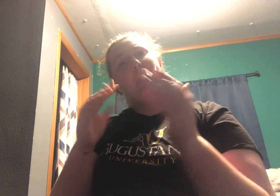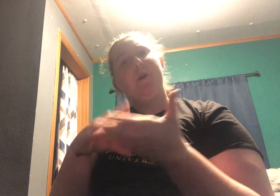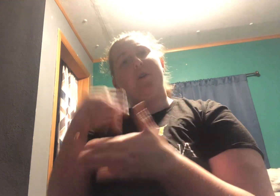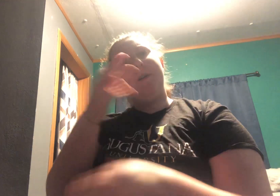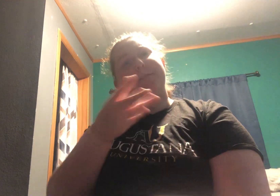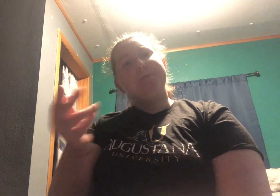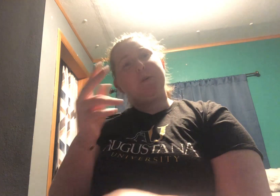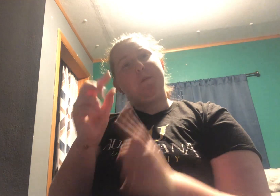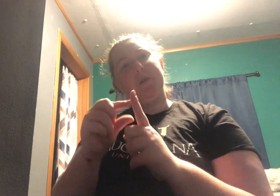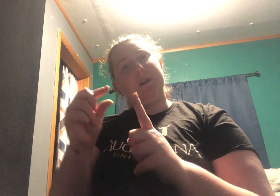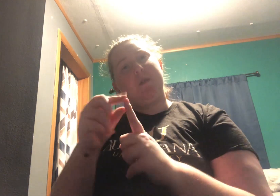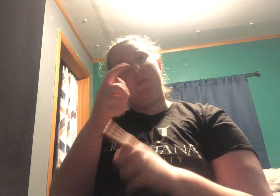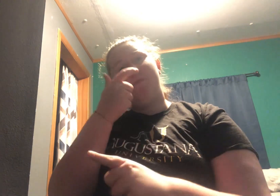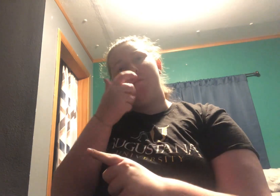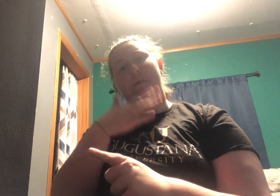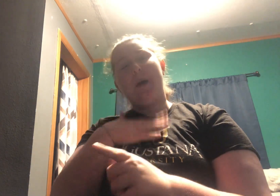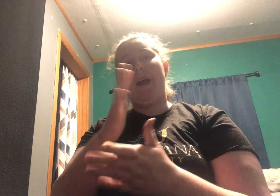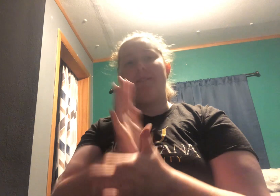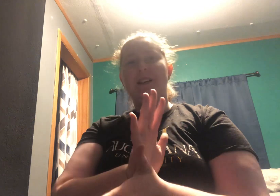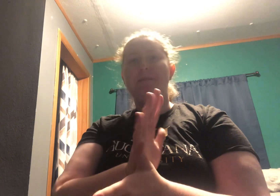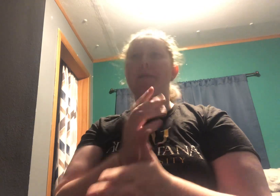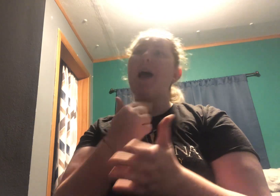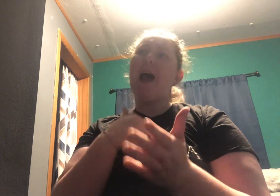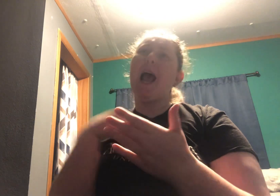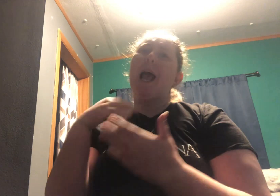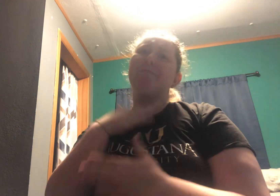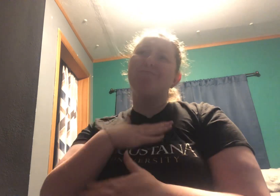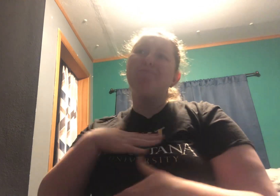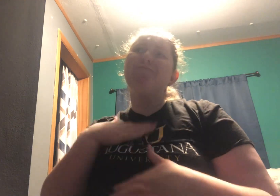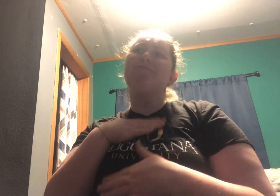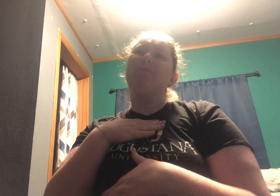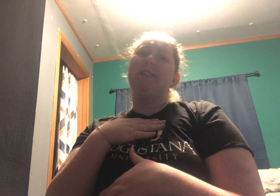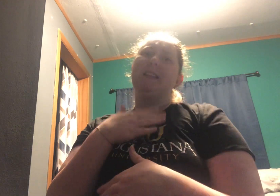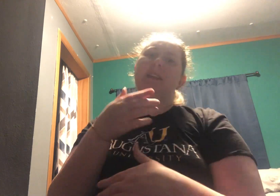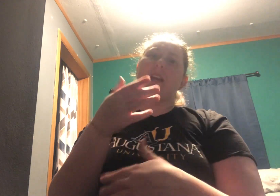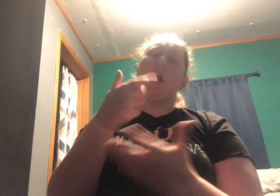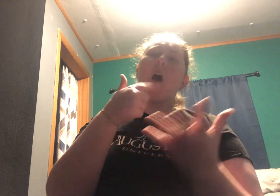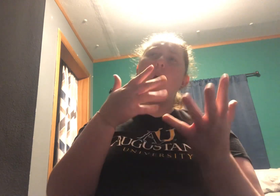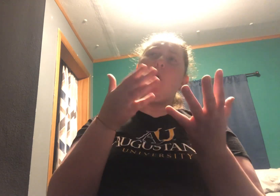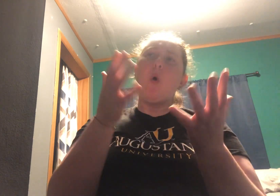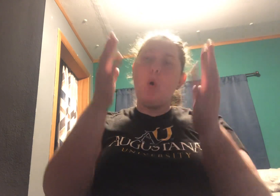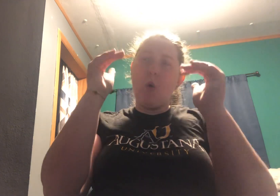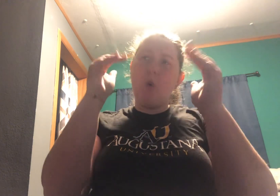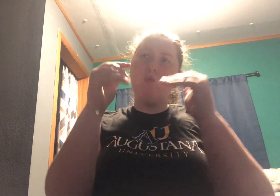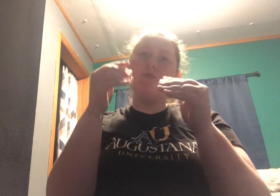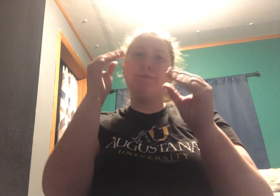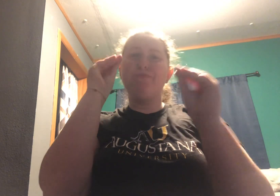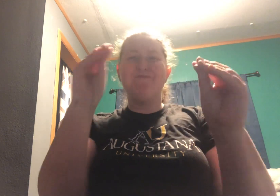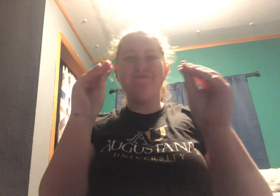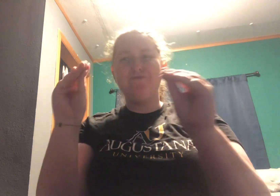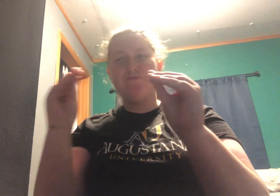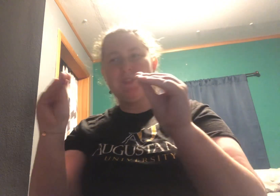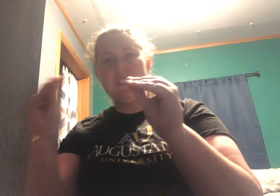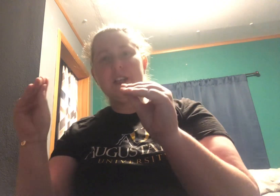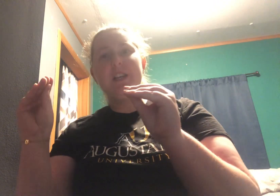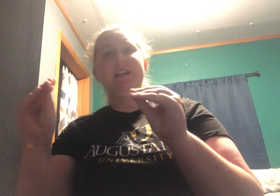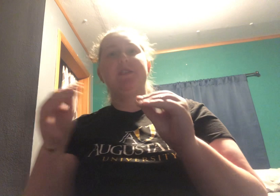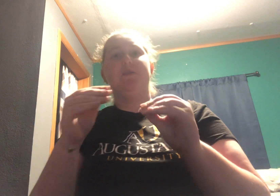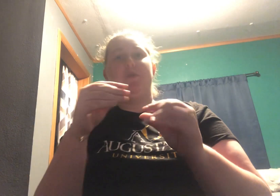always watching my videos. Really appreciate it. Hopefully I can teach you some useful content as your slave. You're my master. Thank you so